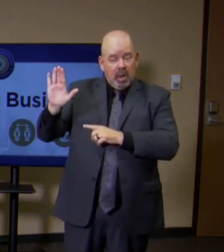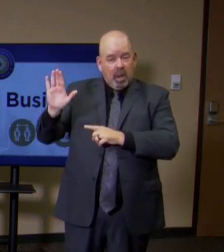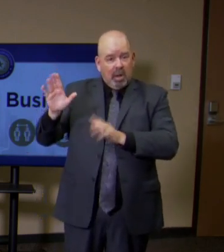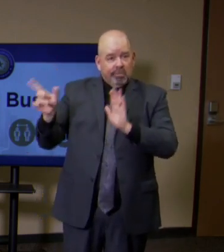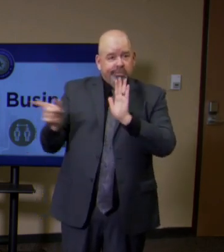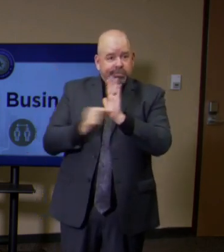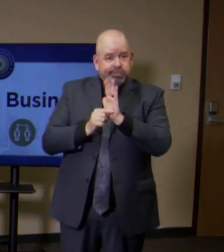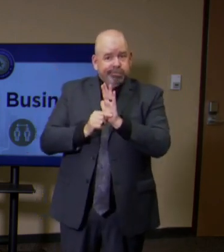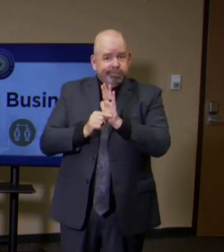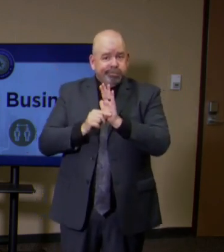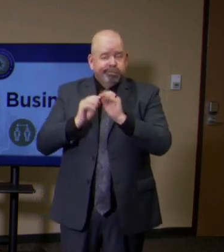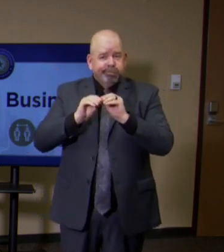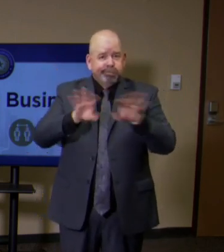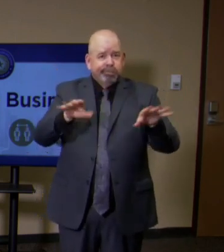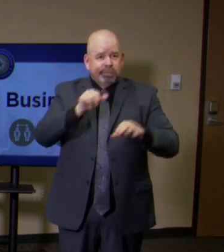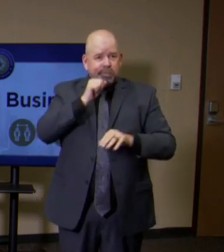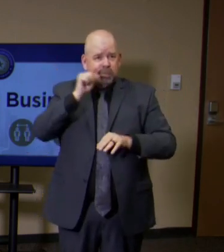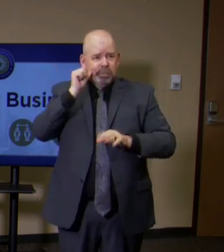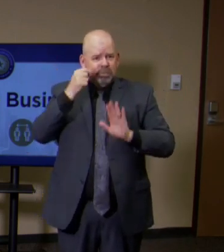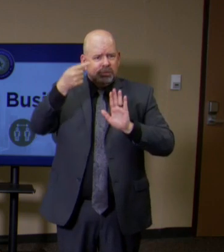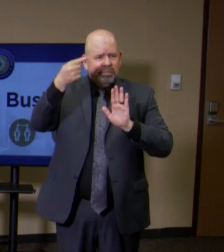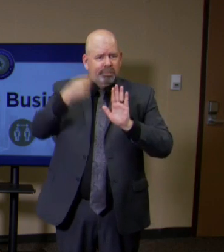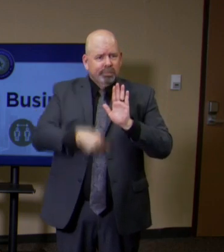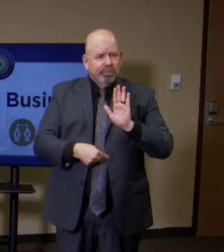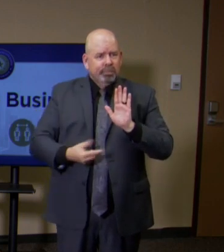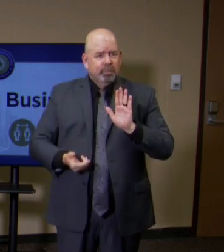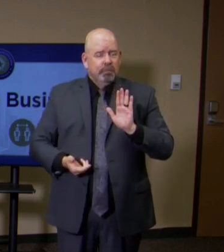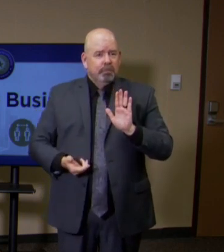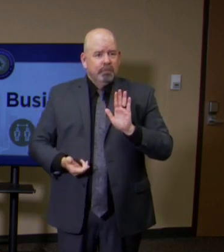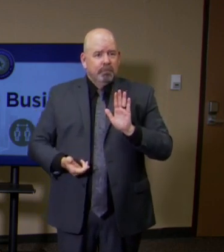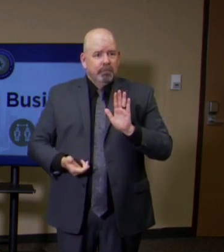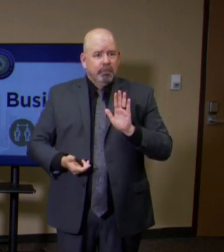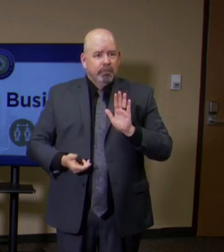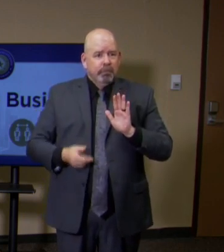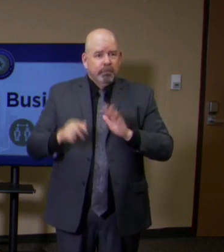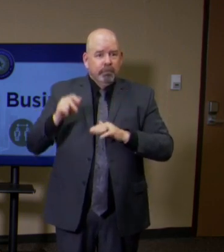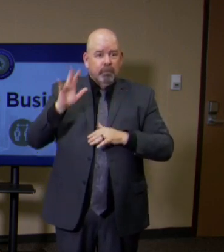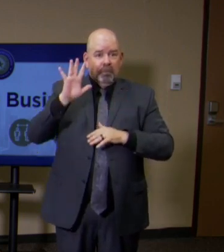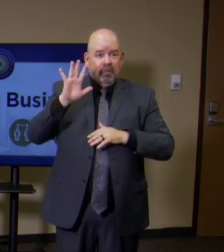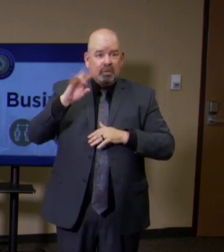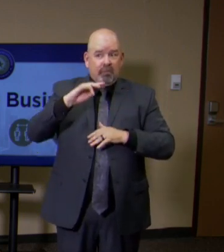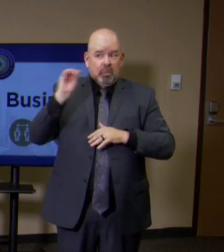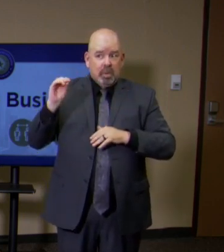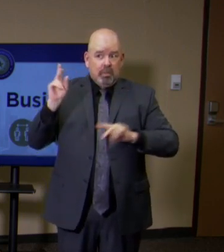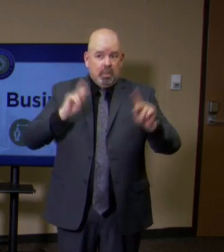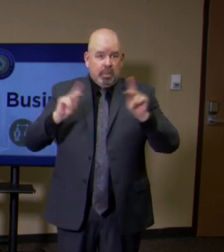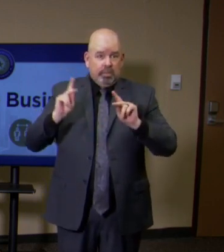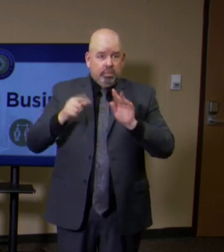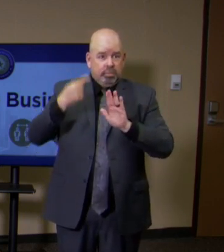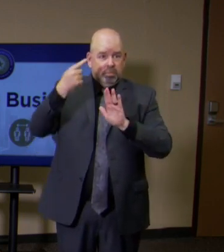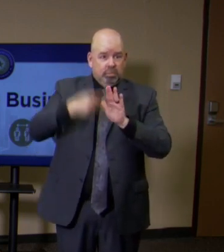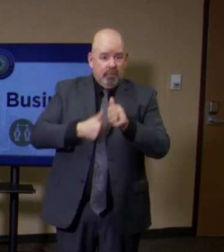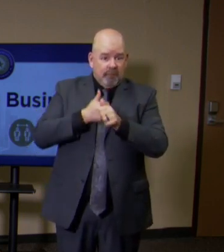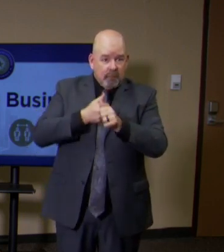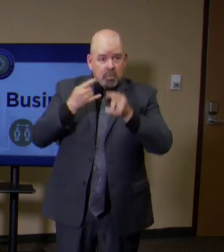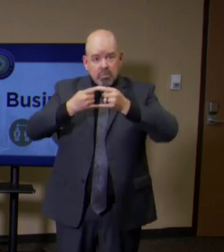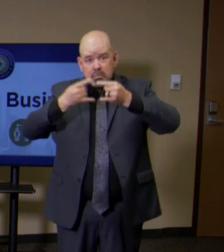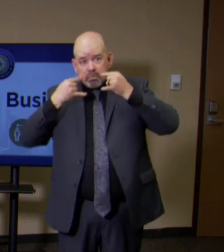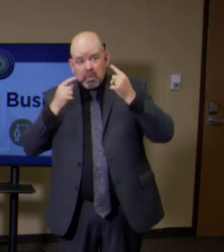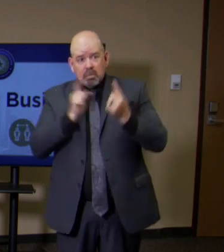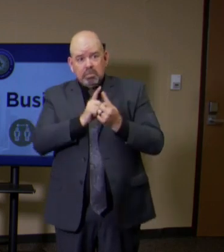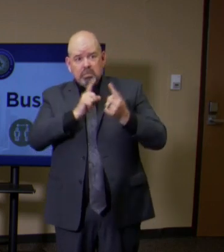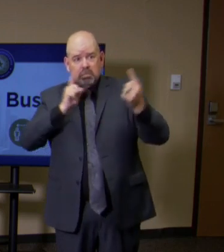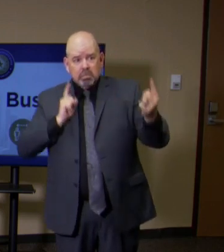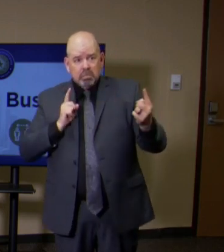people comply with safe distancing and mask wearing, et cetera, and 69%. I can't